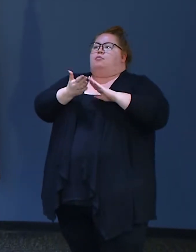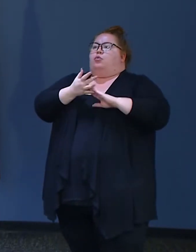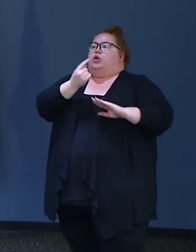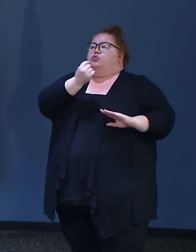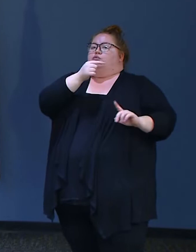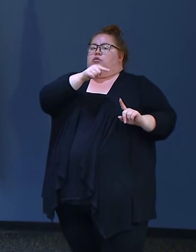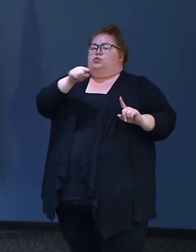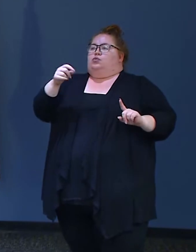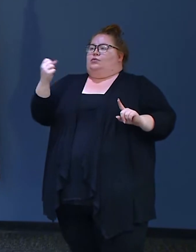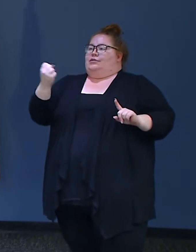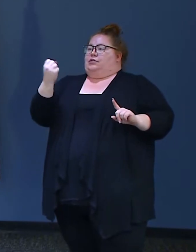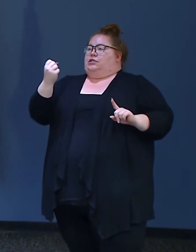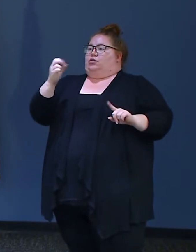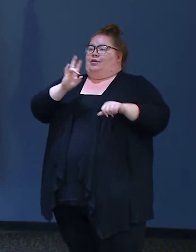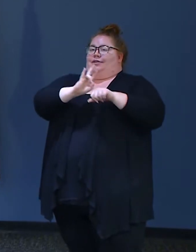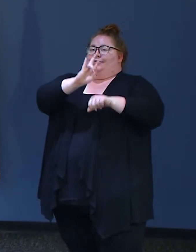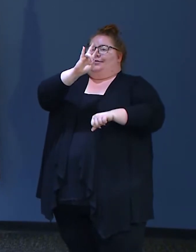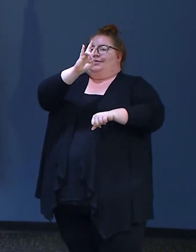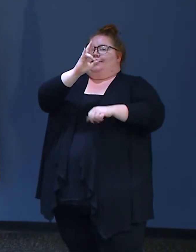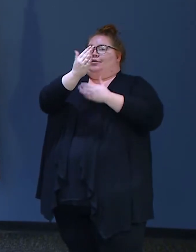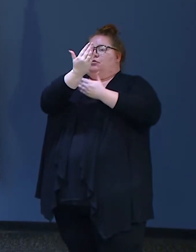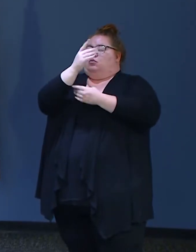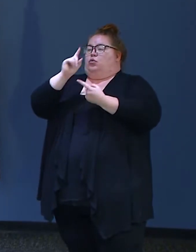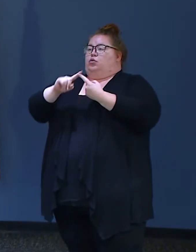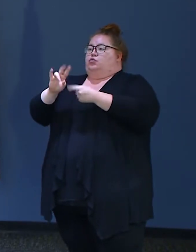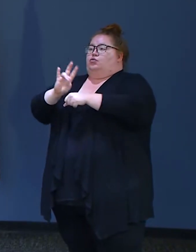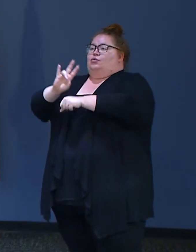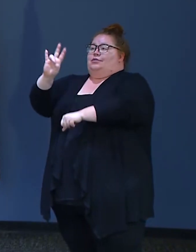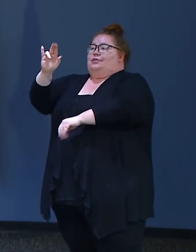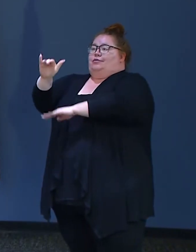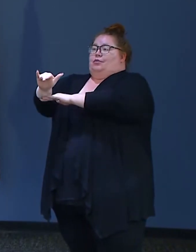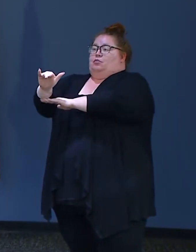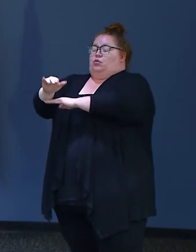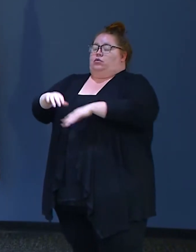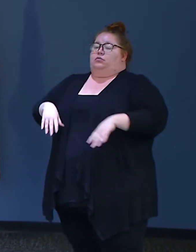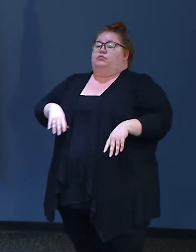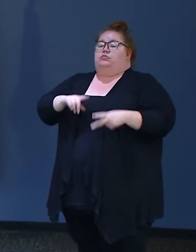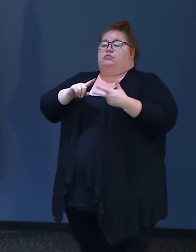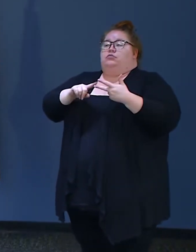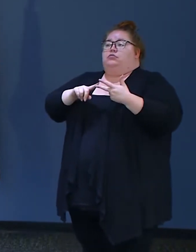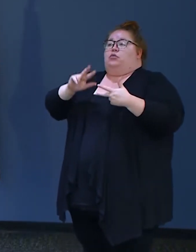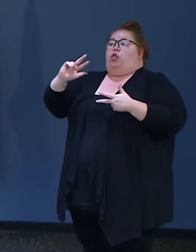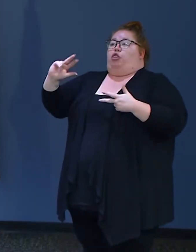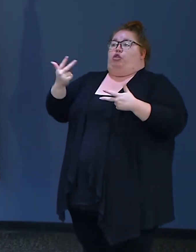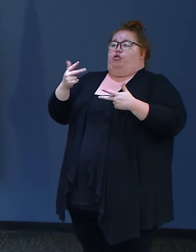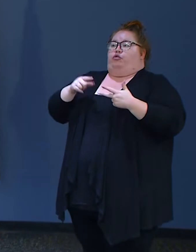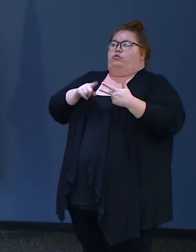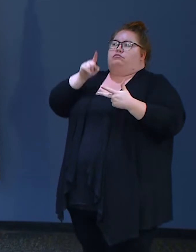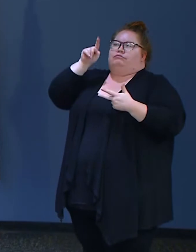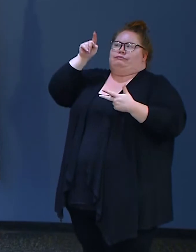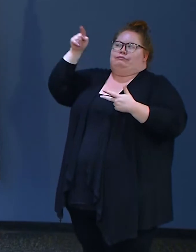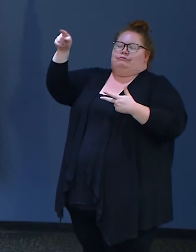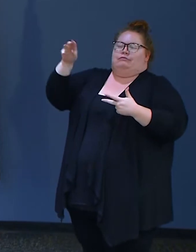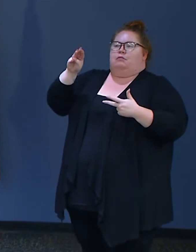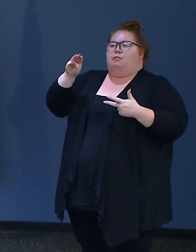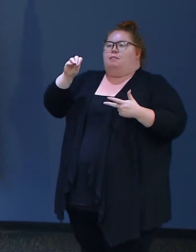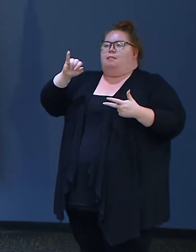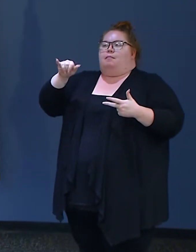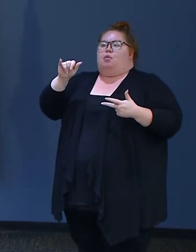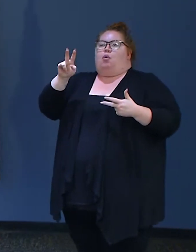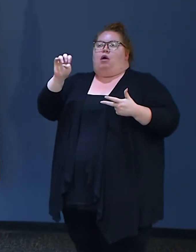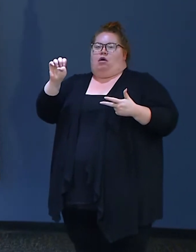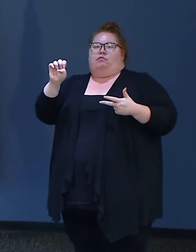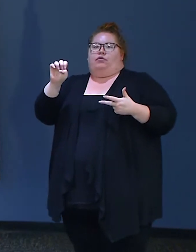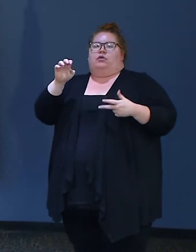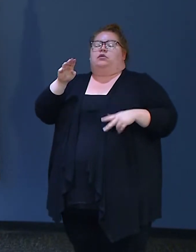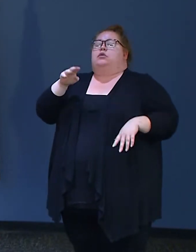Saturday from 7 a.m. to 7 p.m. The third location is in Mojave, and that's at the Mojave Veterans